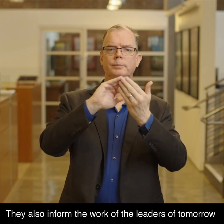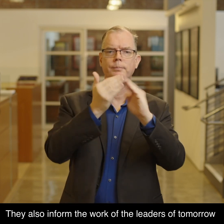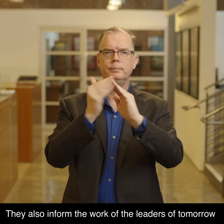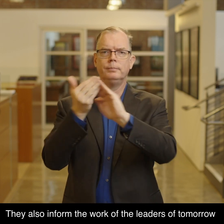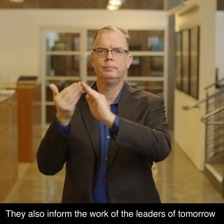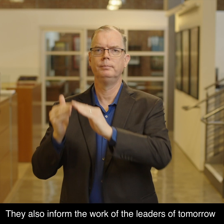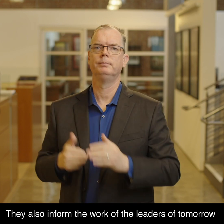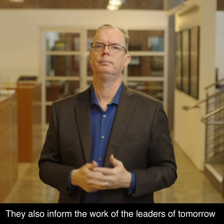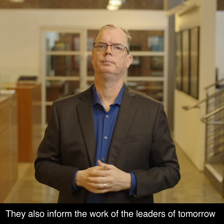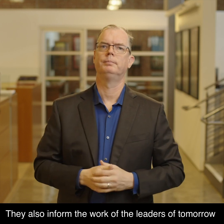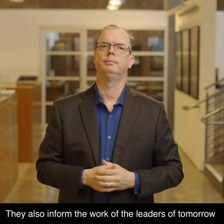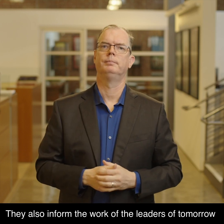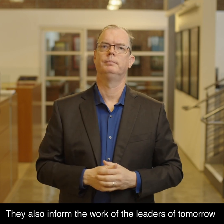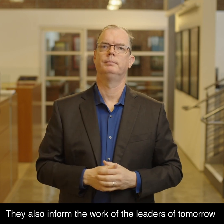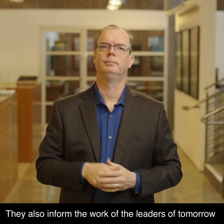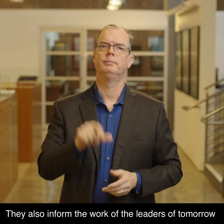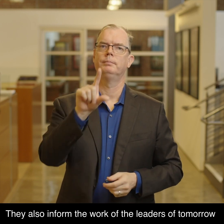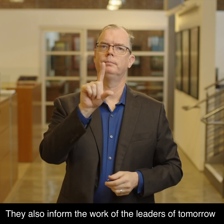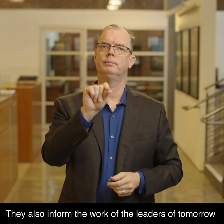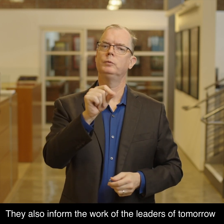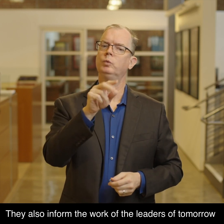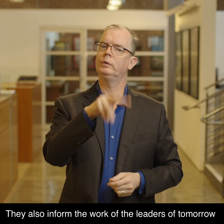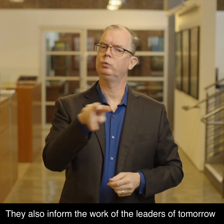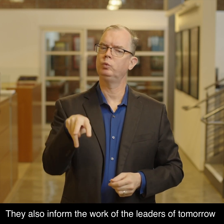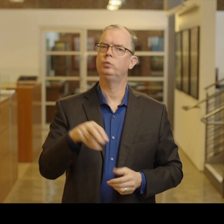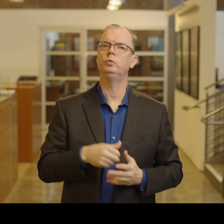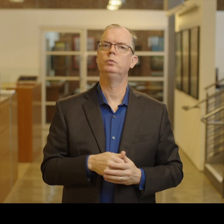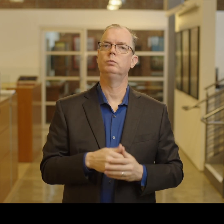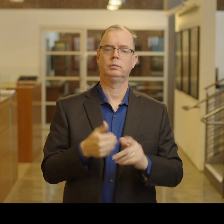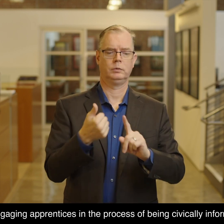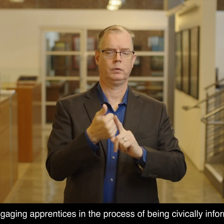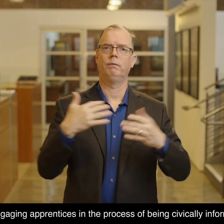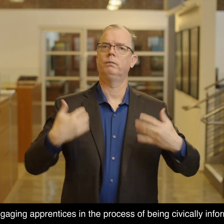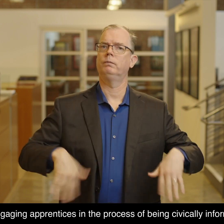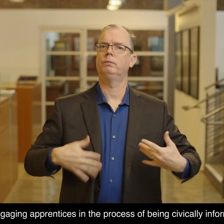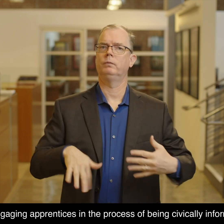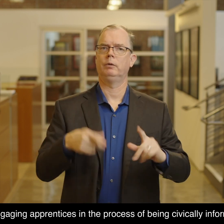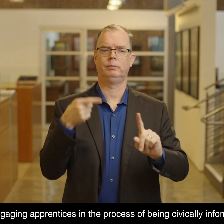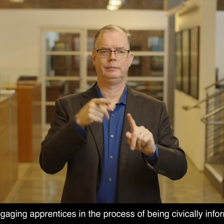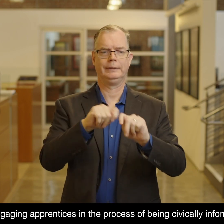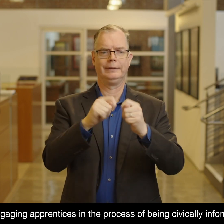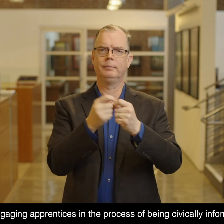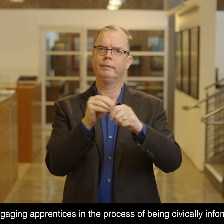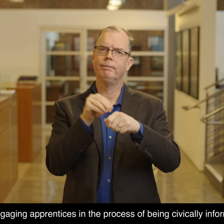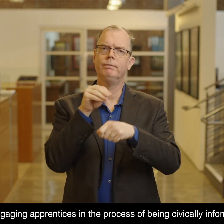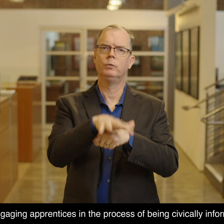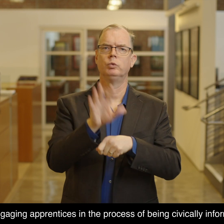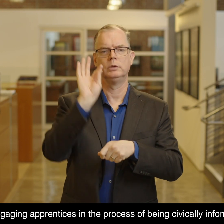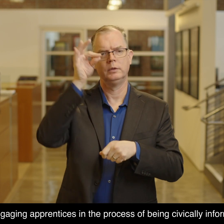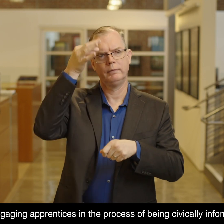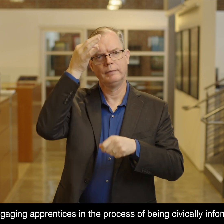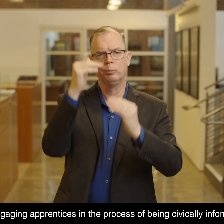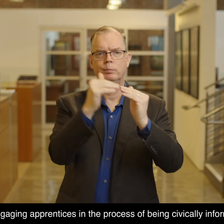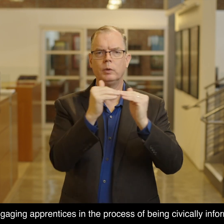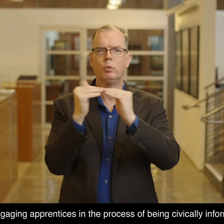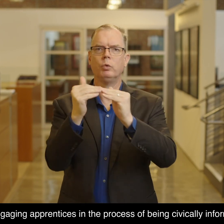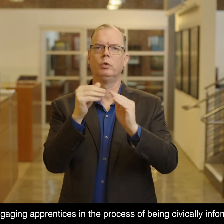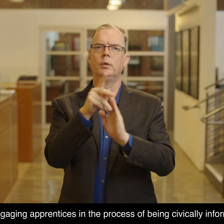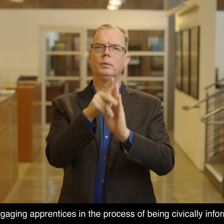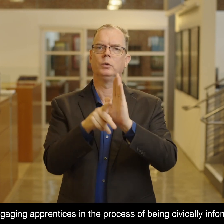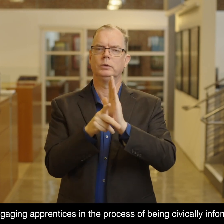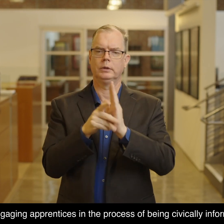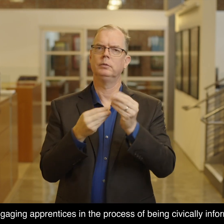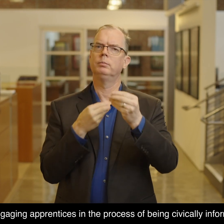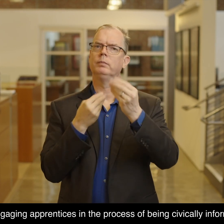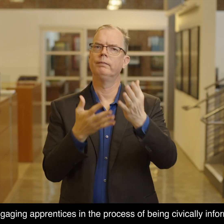They also inform the work of the leaders of tomorrow by engaging apprentices in the process of